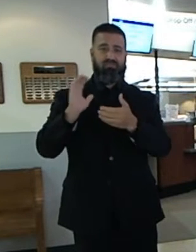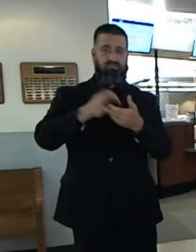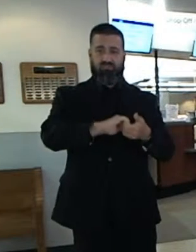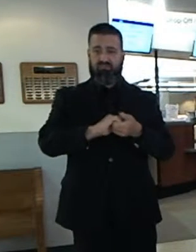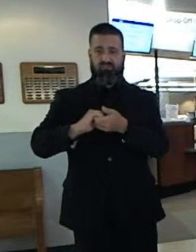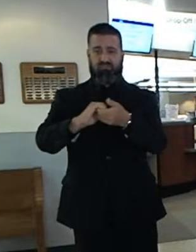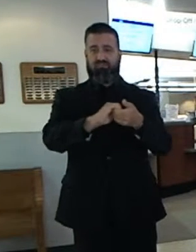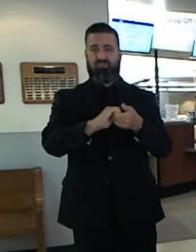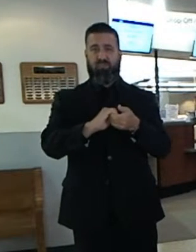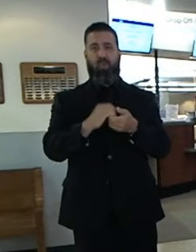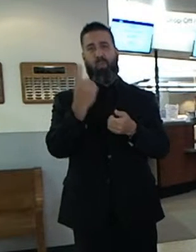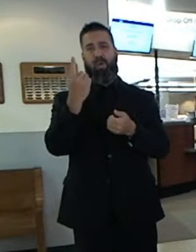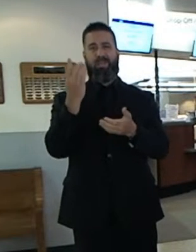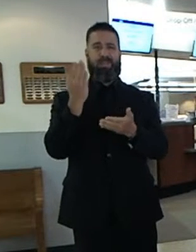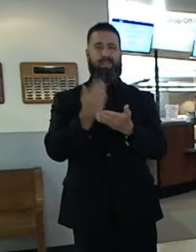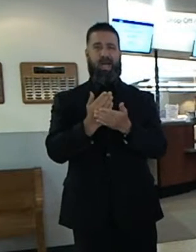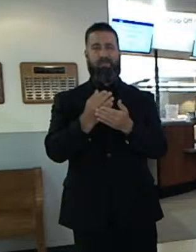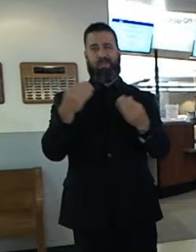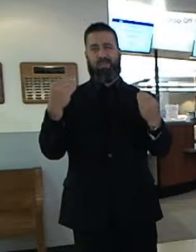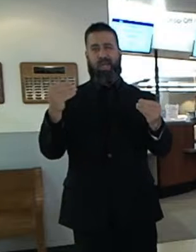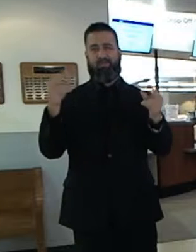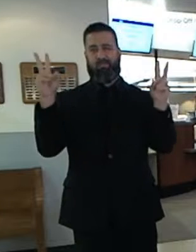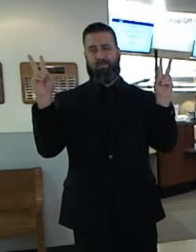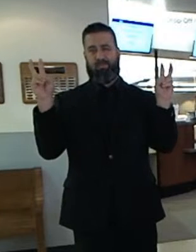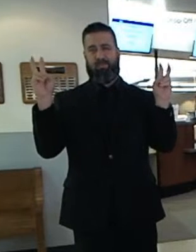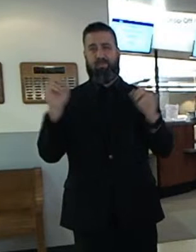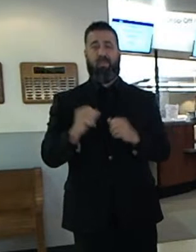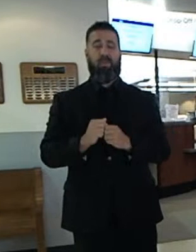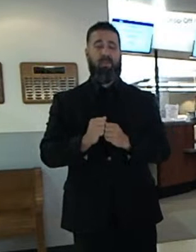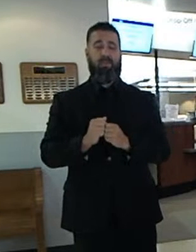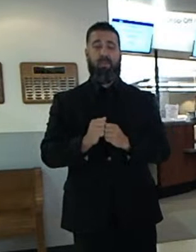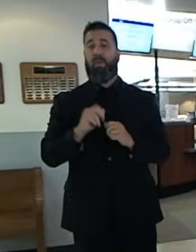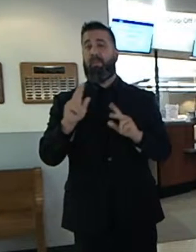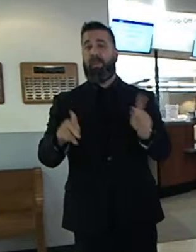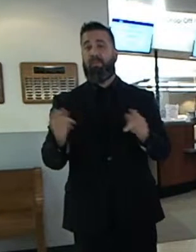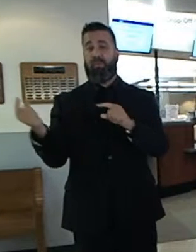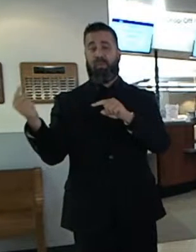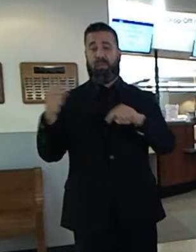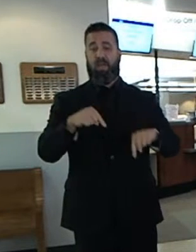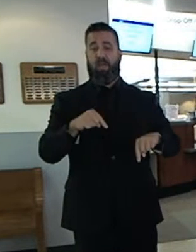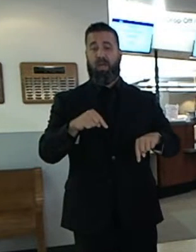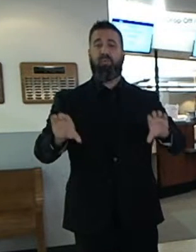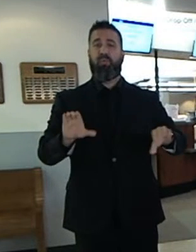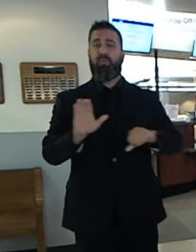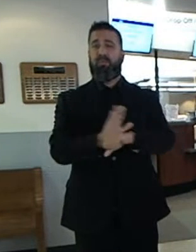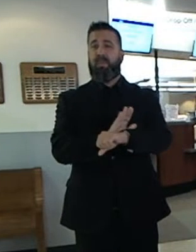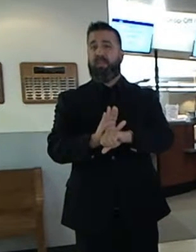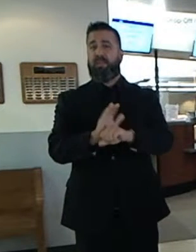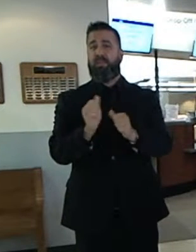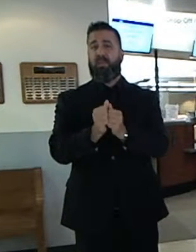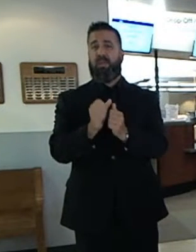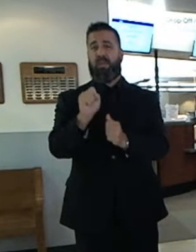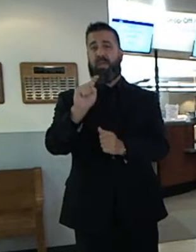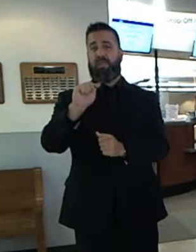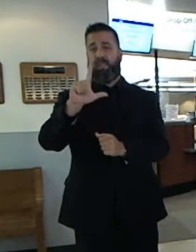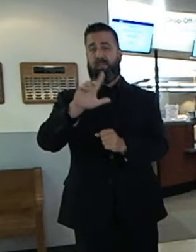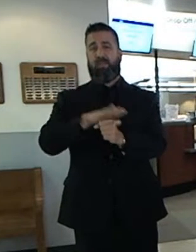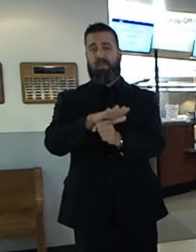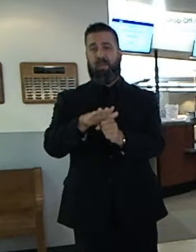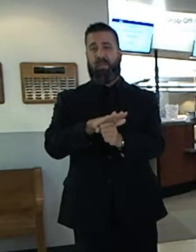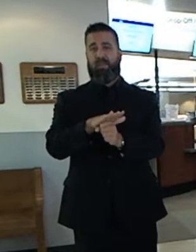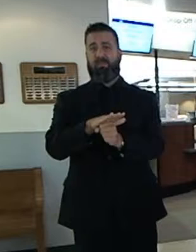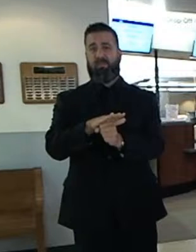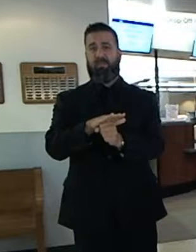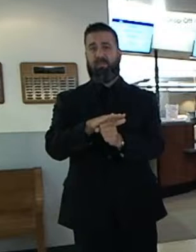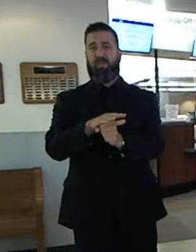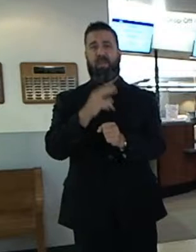in one-stop shopping. For those coming to do business with St. Louis County, you'll find we have a new way of doing business here,